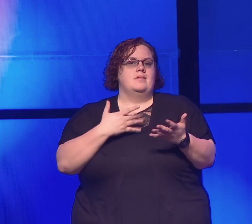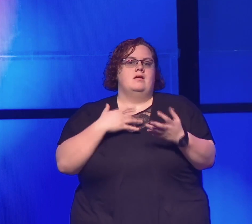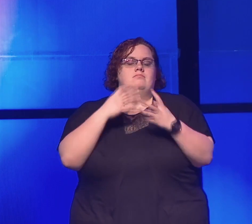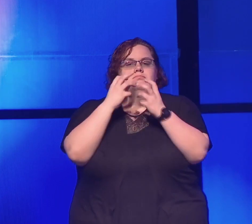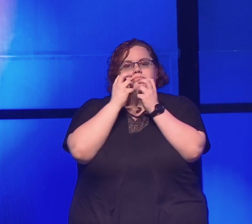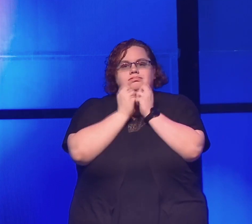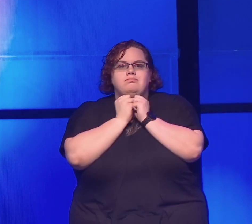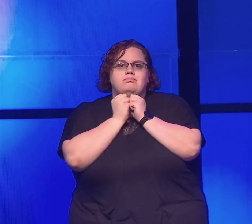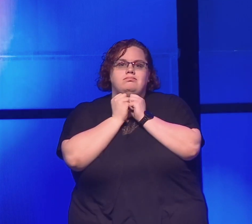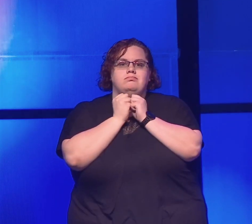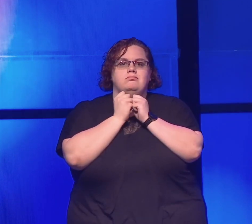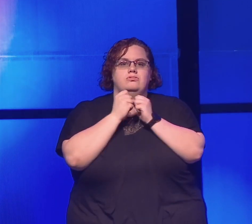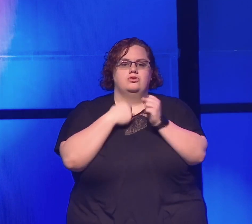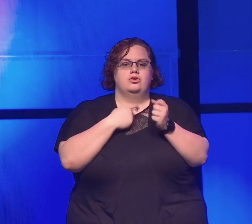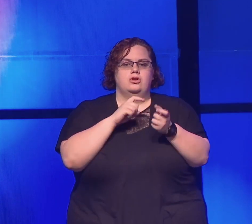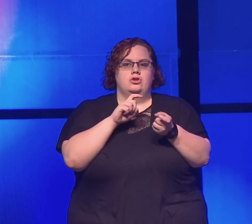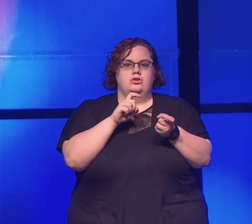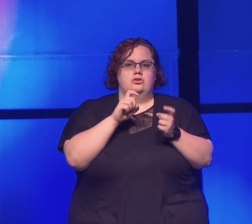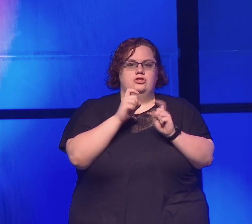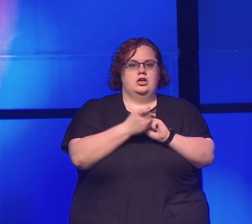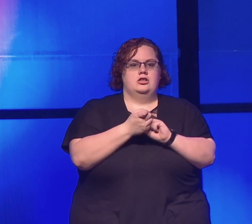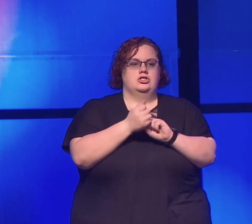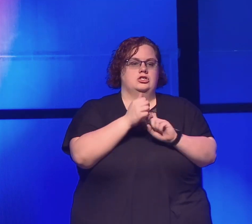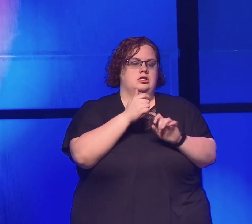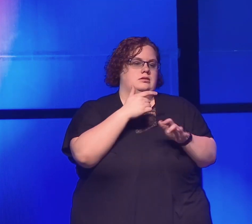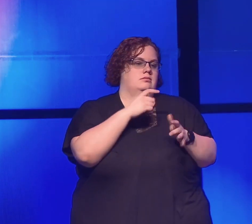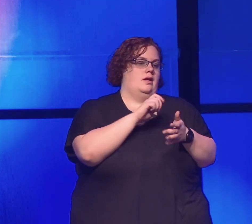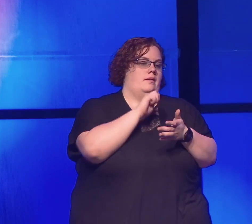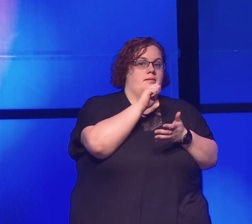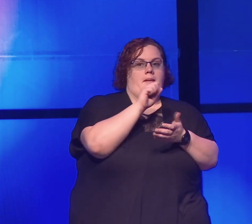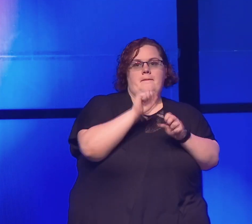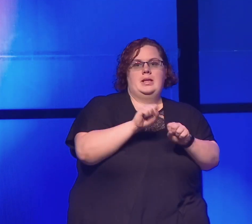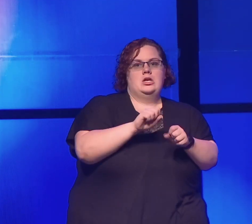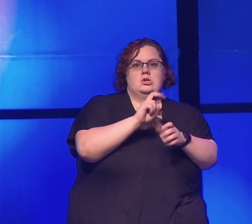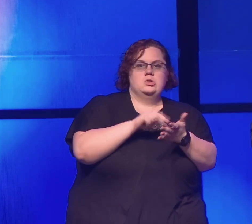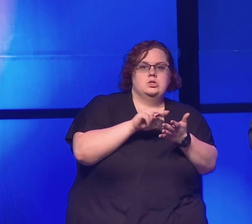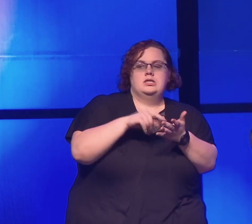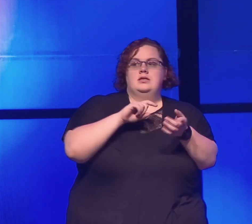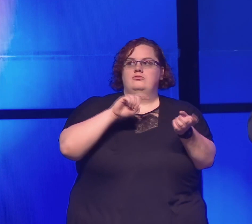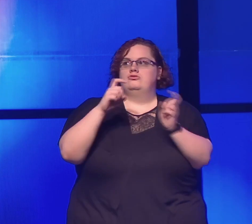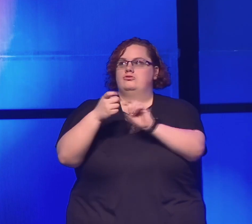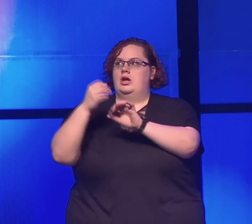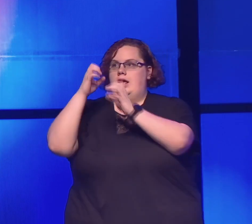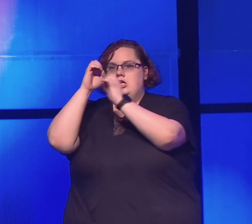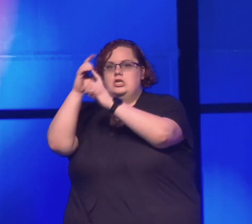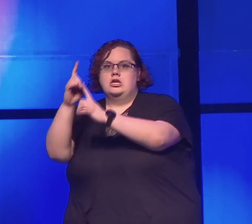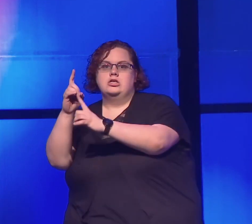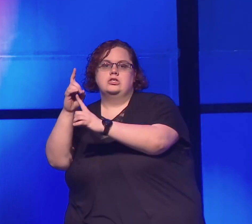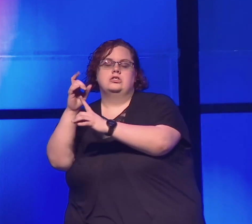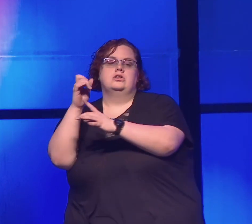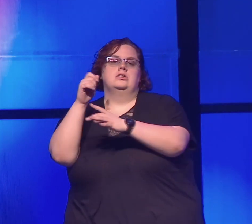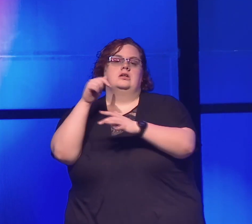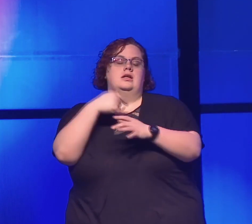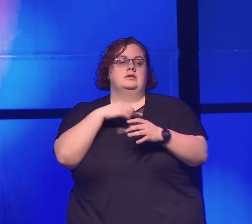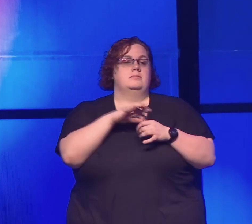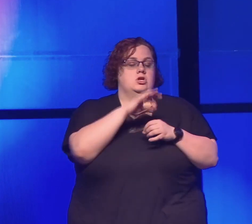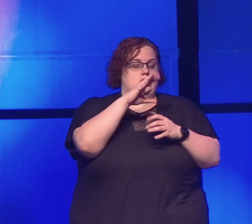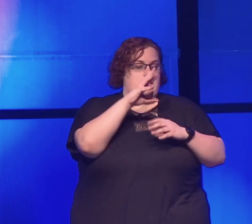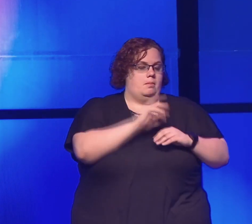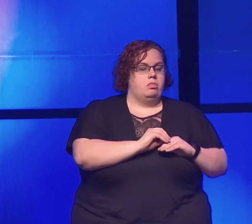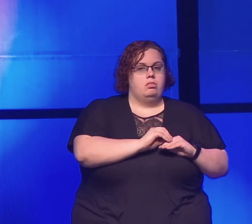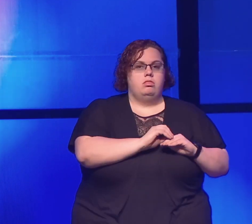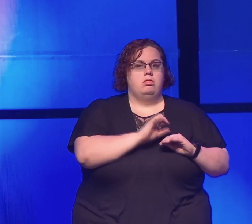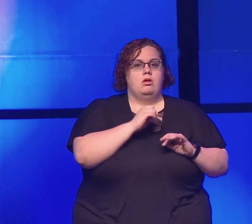for rewriting illiteracy with education, we might have a passion for rewriting, like I do, a spiritual emptiness